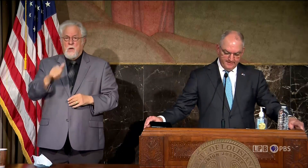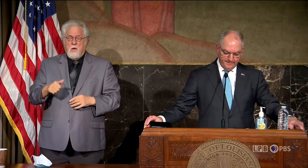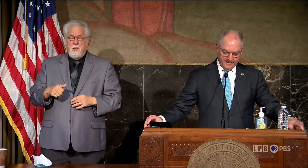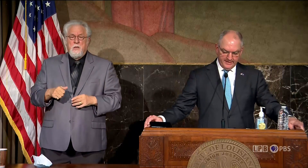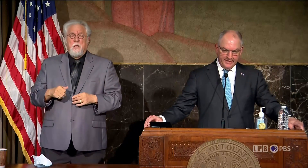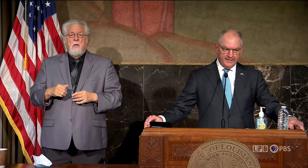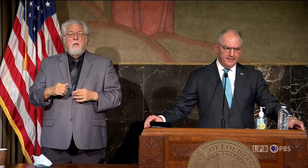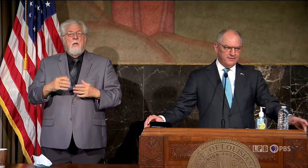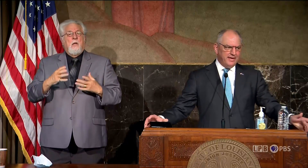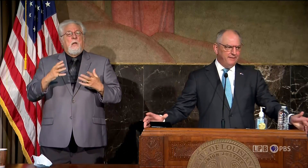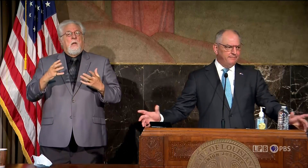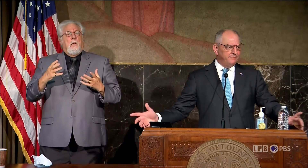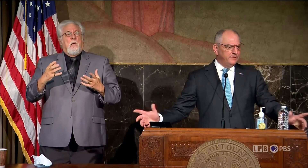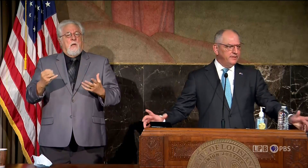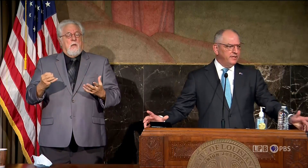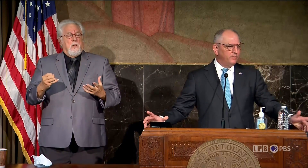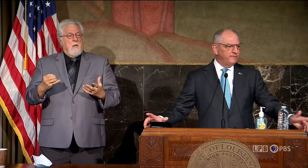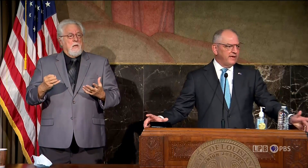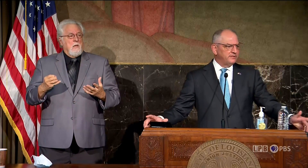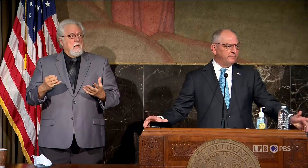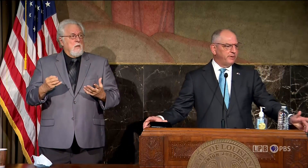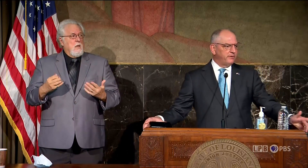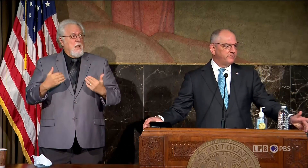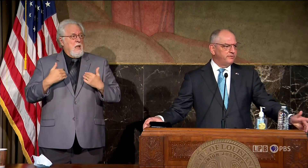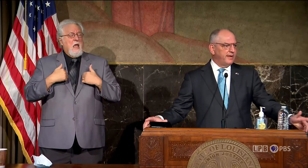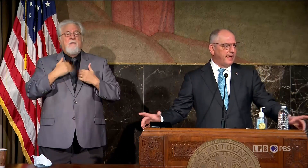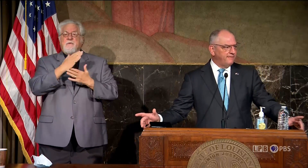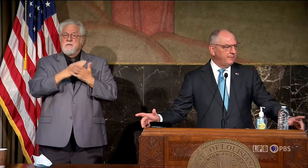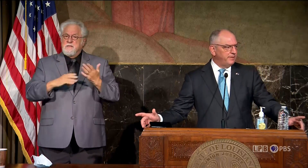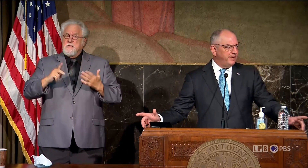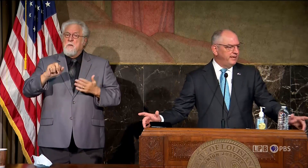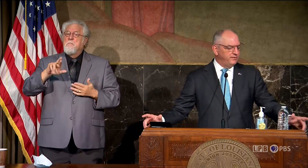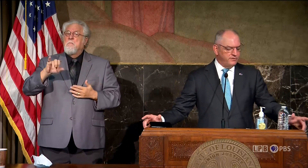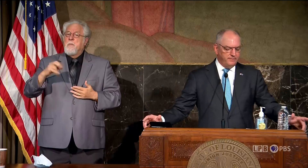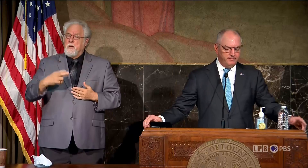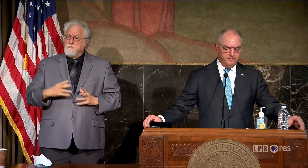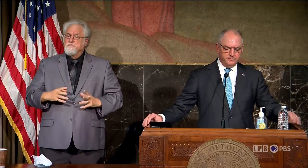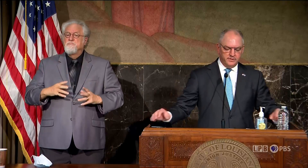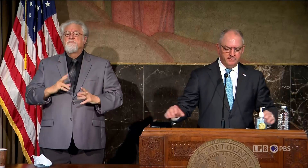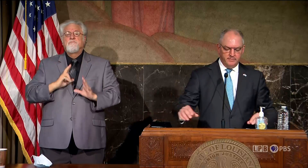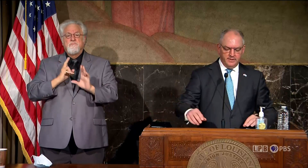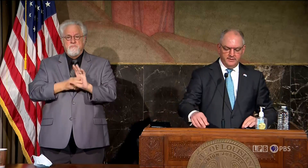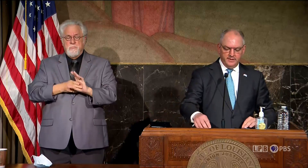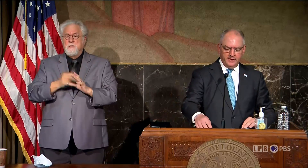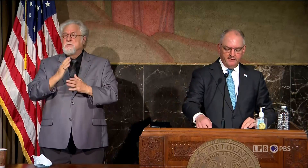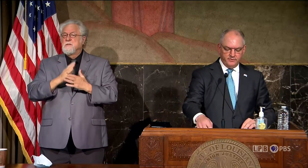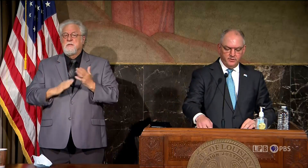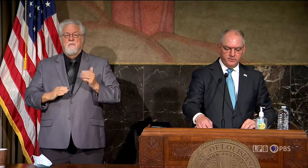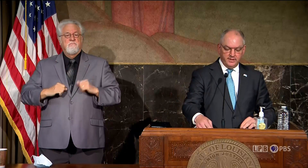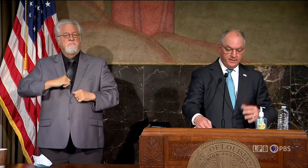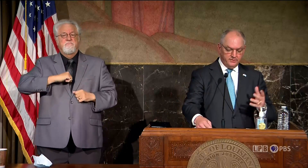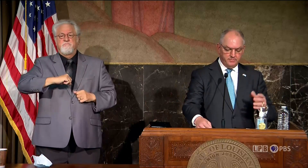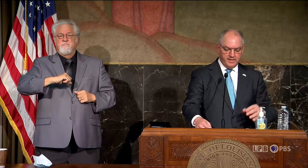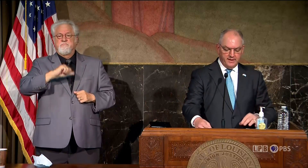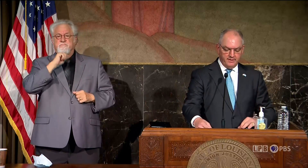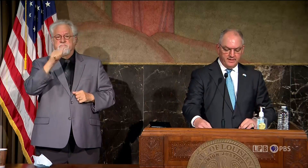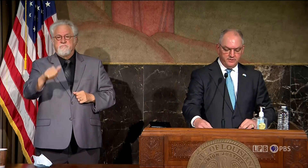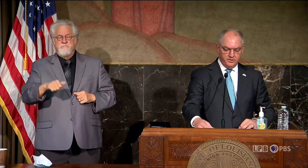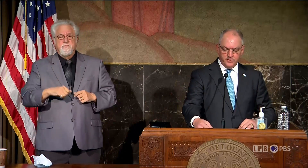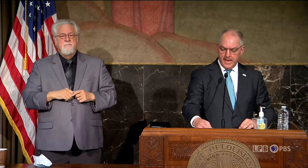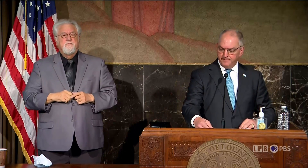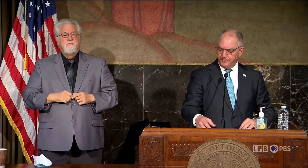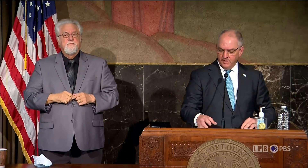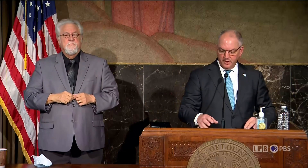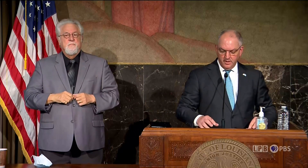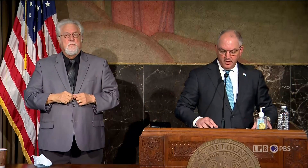And I think at this time we've got some parishes that have opted in and some that have chosen, at least up to now, not